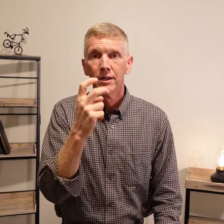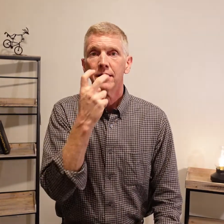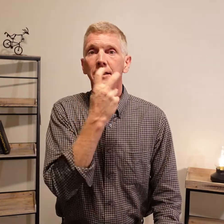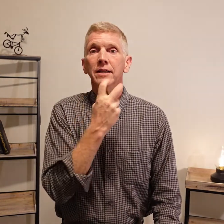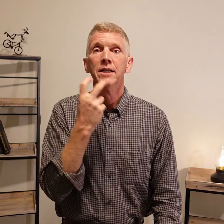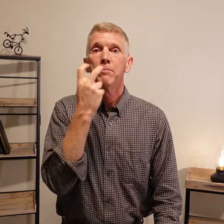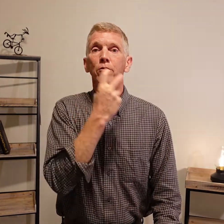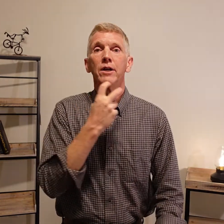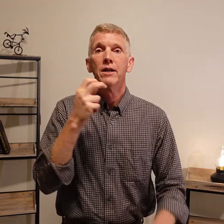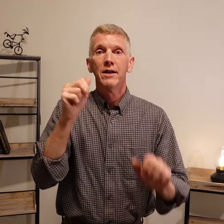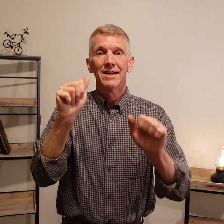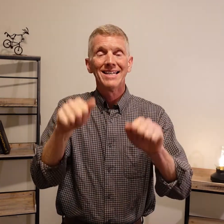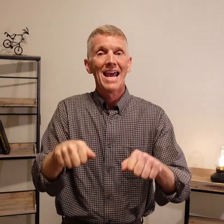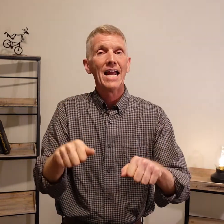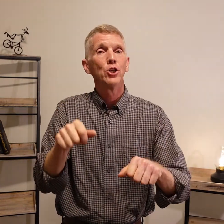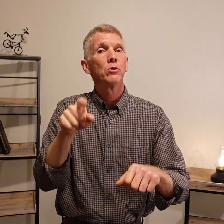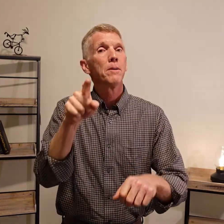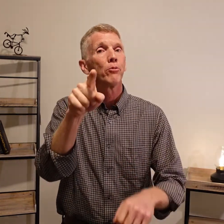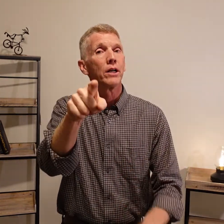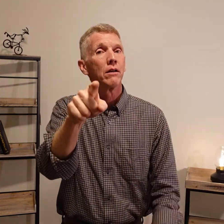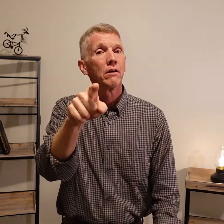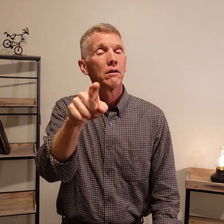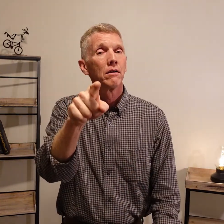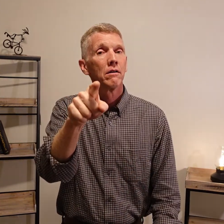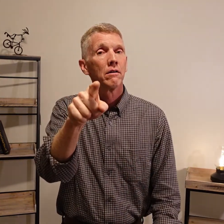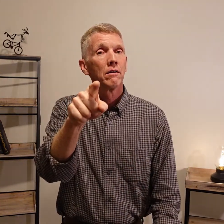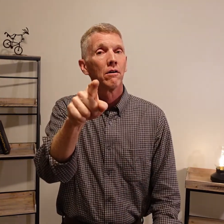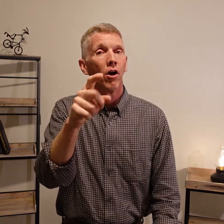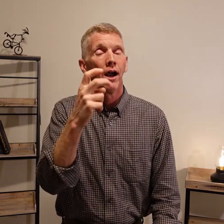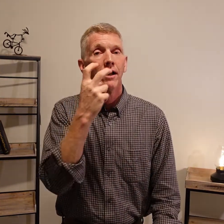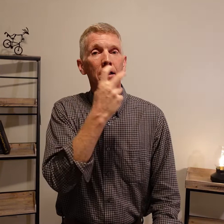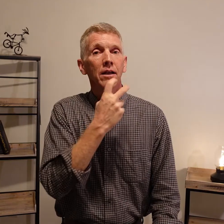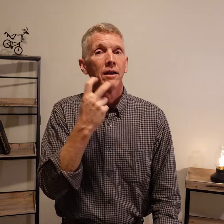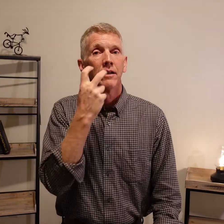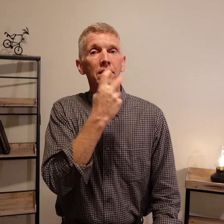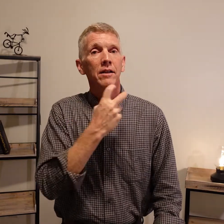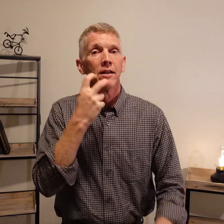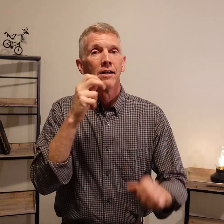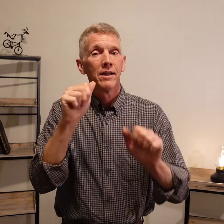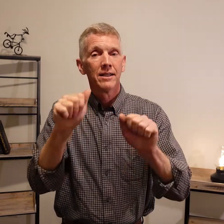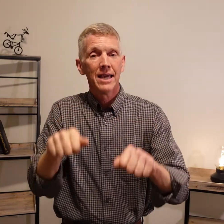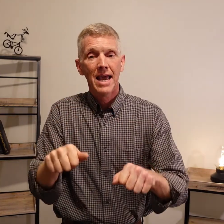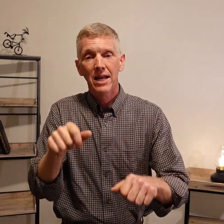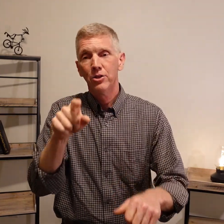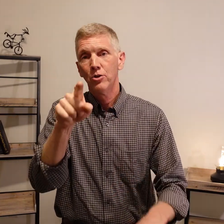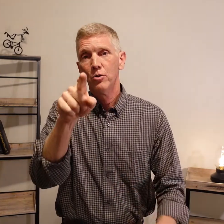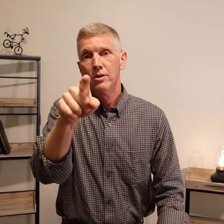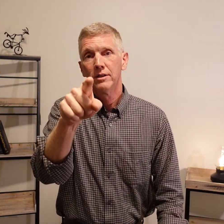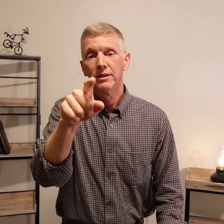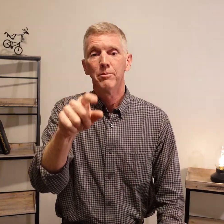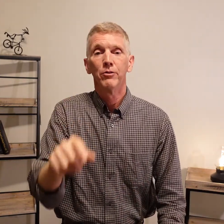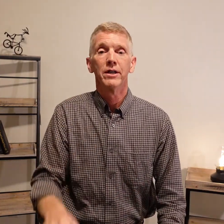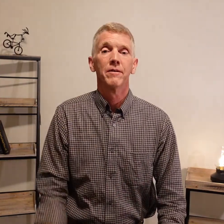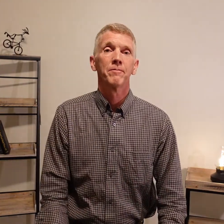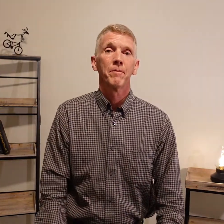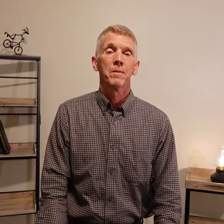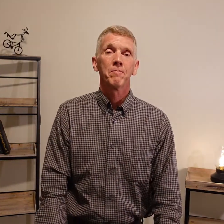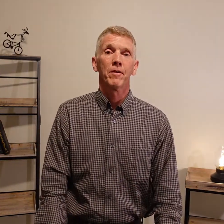Lip read, can you lip read? All right? Can you lip read? All